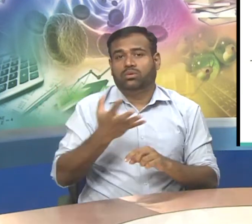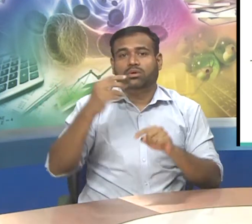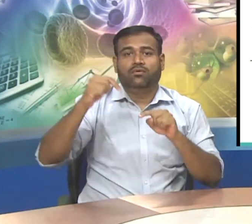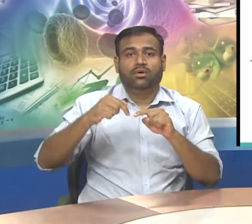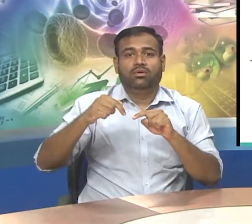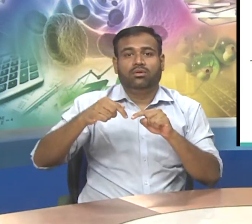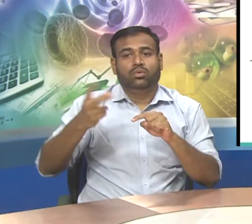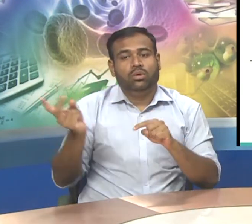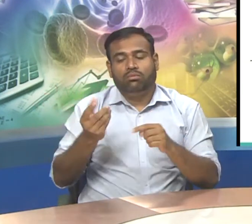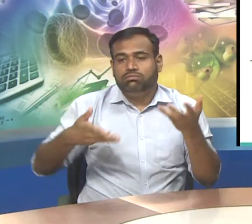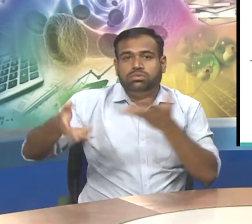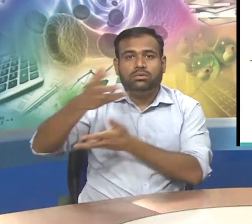president.